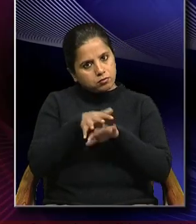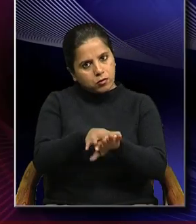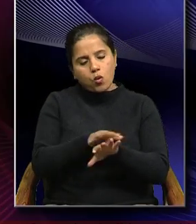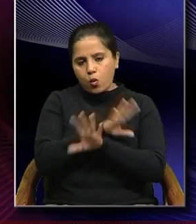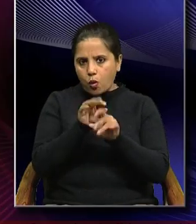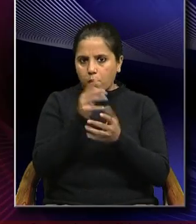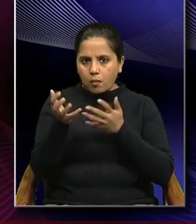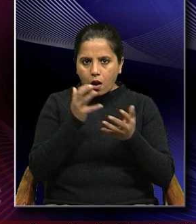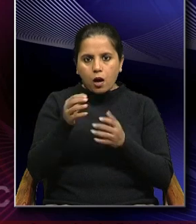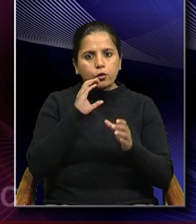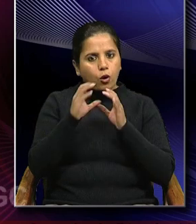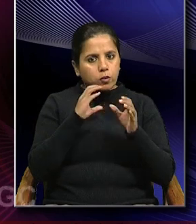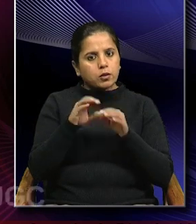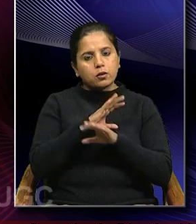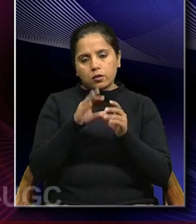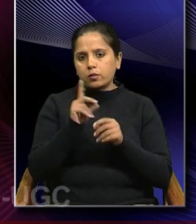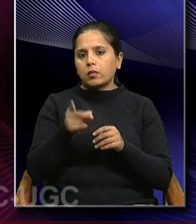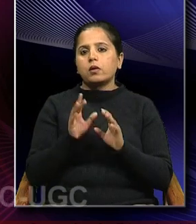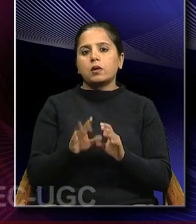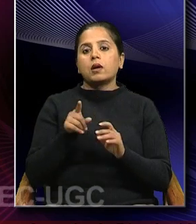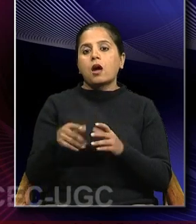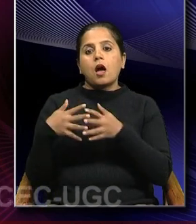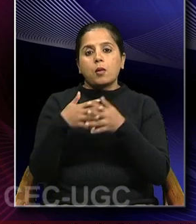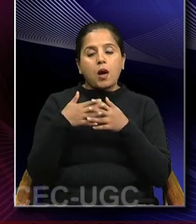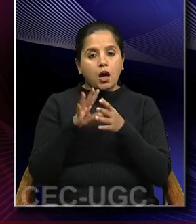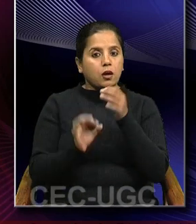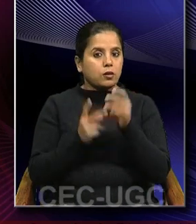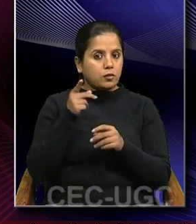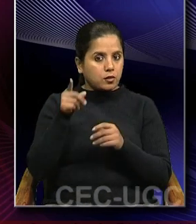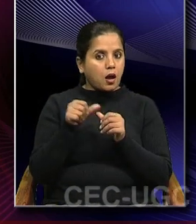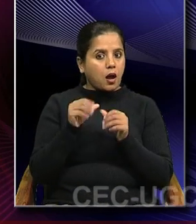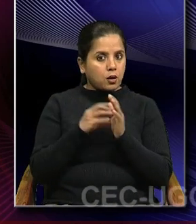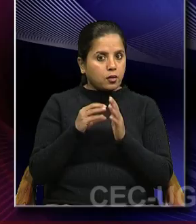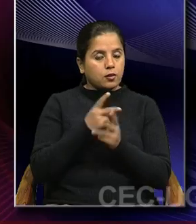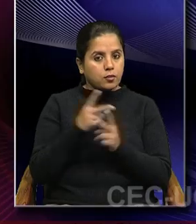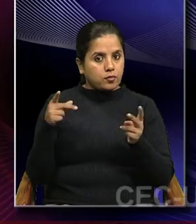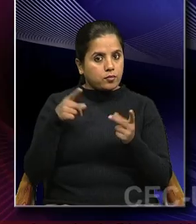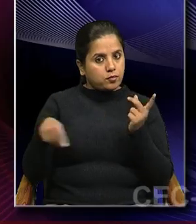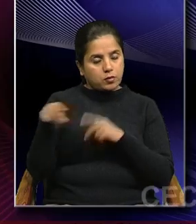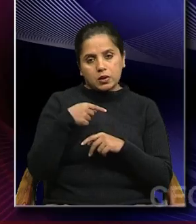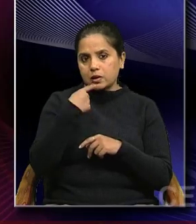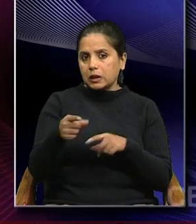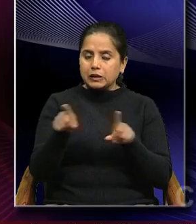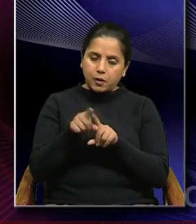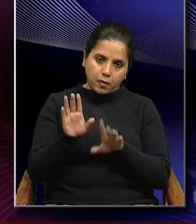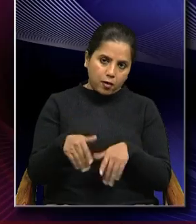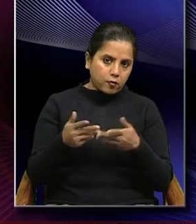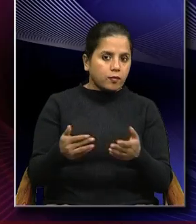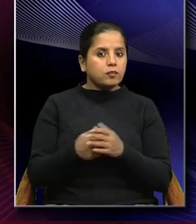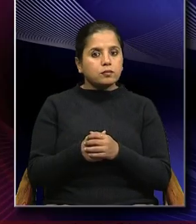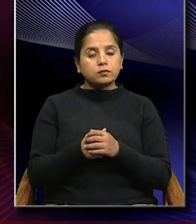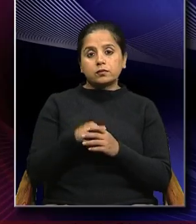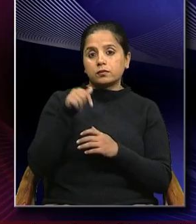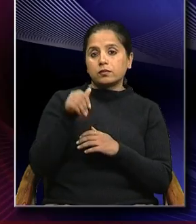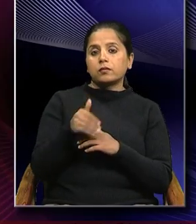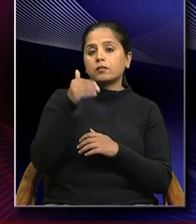your marketing communication. This is what American Association of Advertising Agencies speaks about. Then